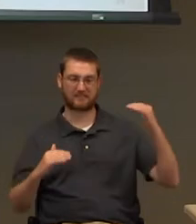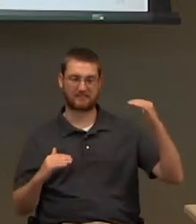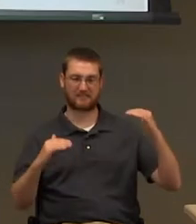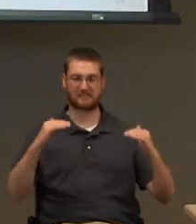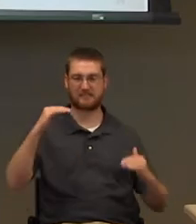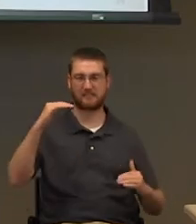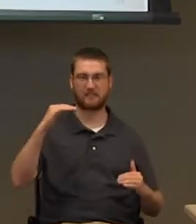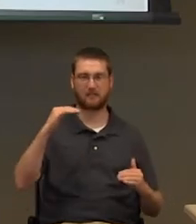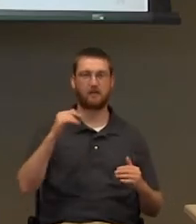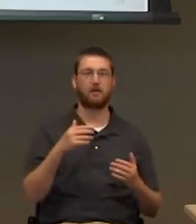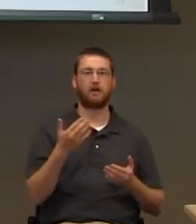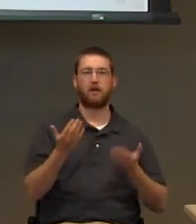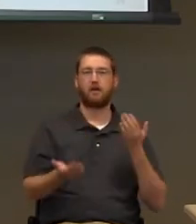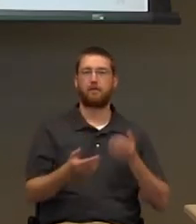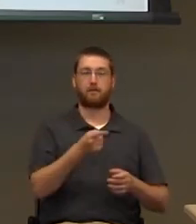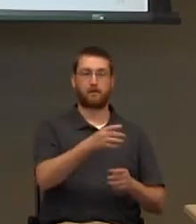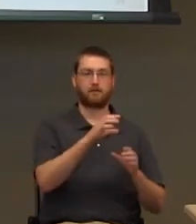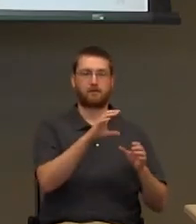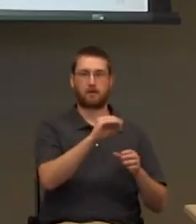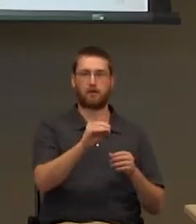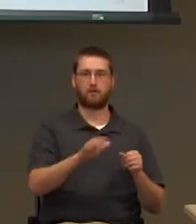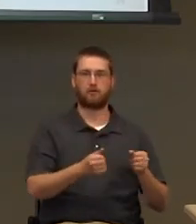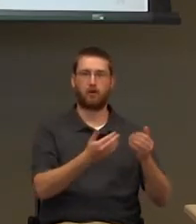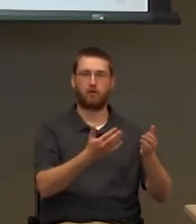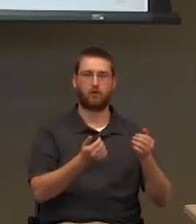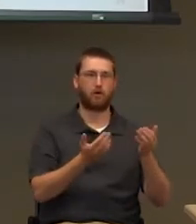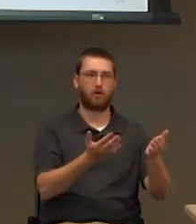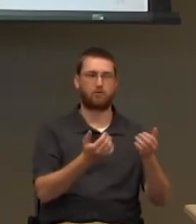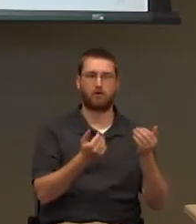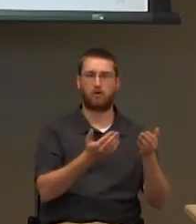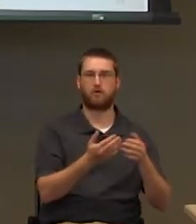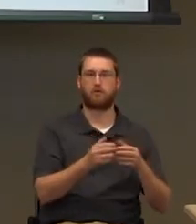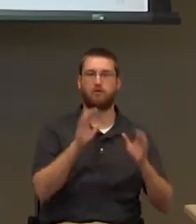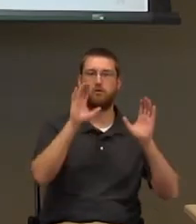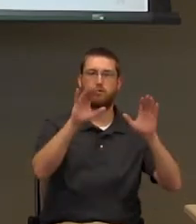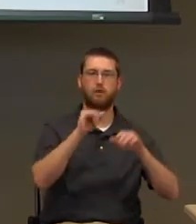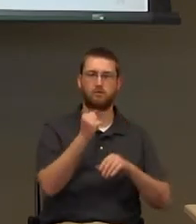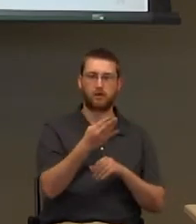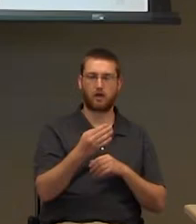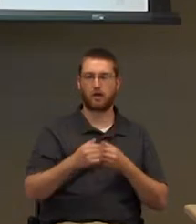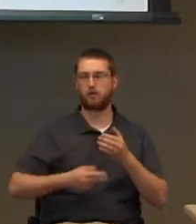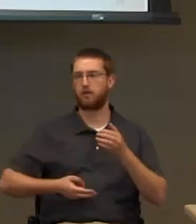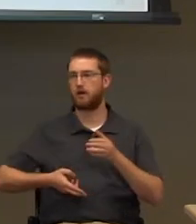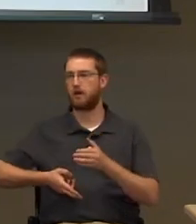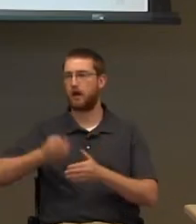a company that's offering you all sorts of wonderful things, great jobs, high pay, but